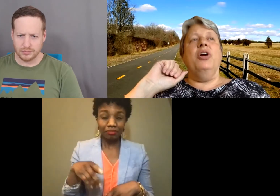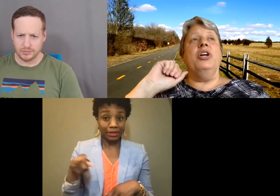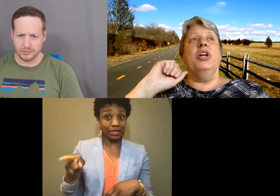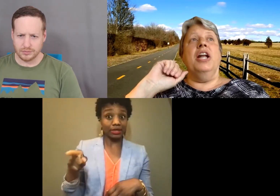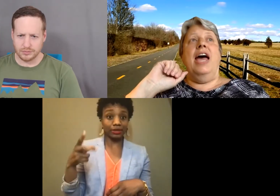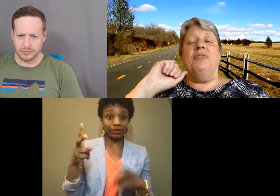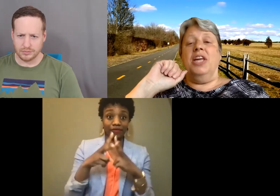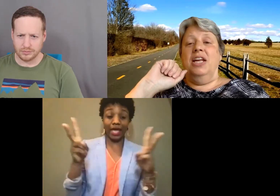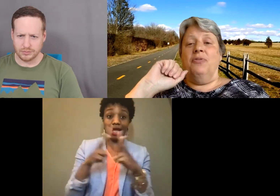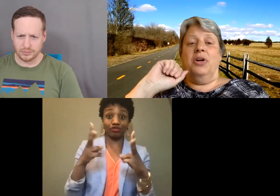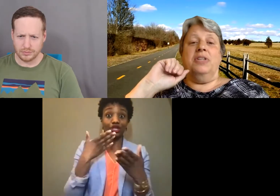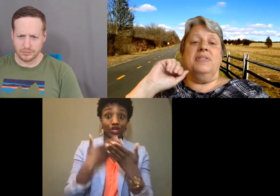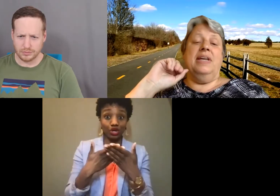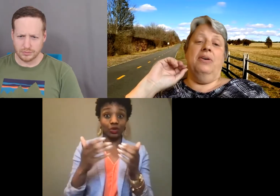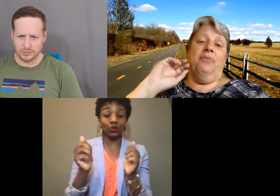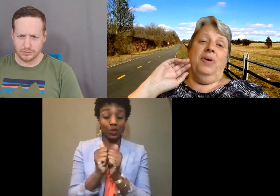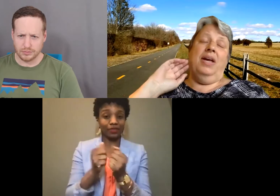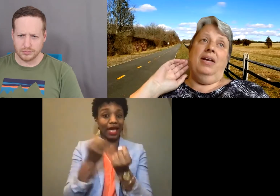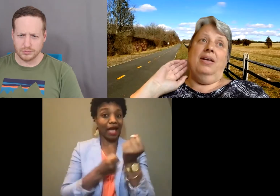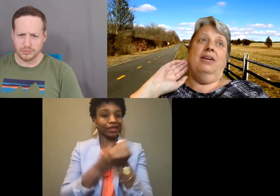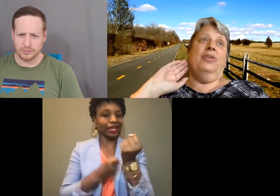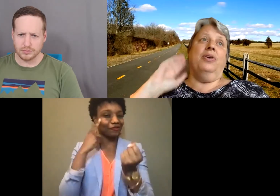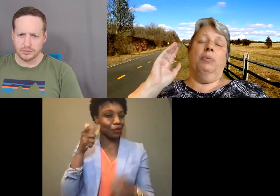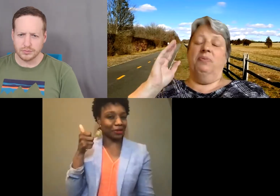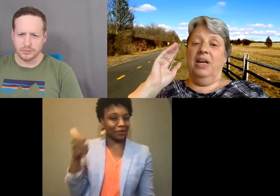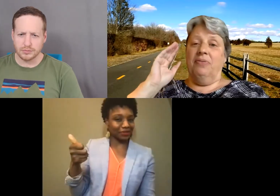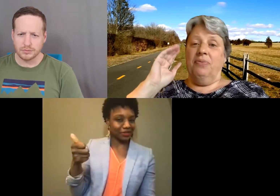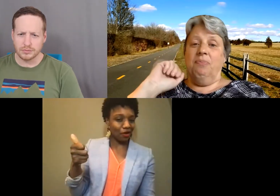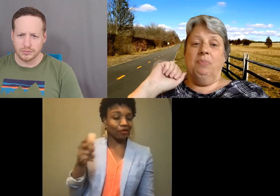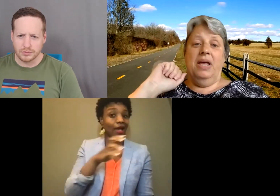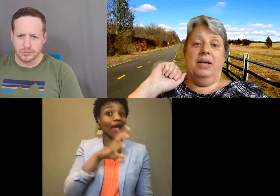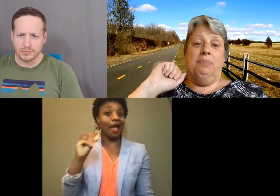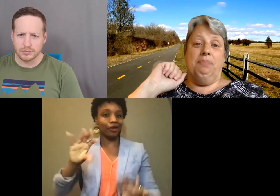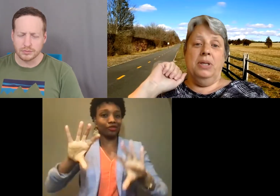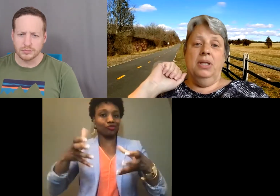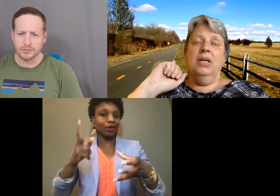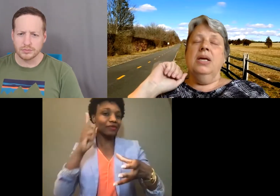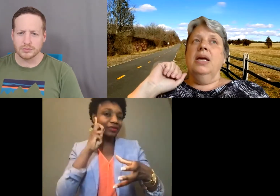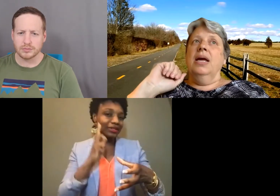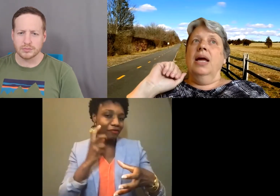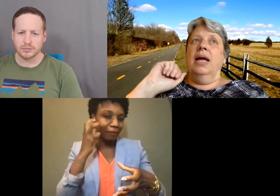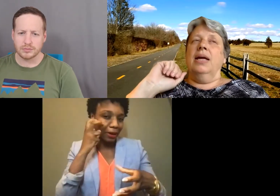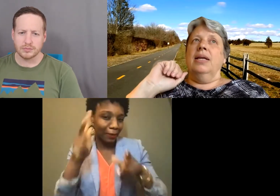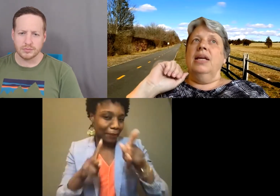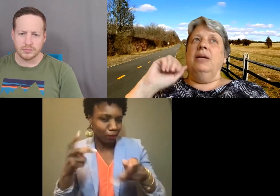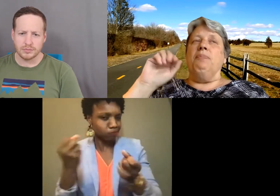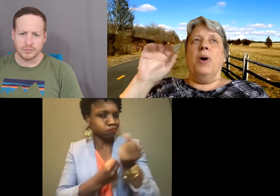good at advocating for himself and the group of deaf blind people. And he brought